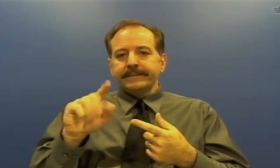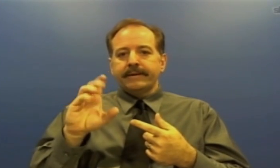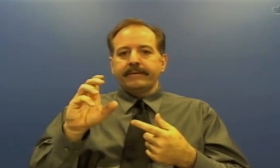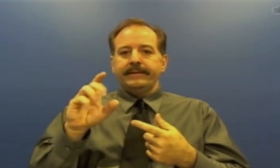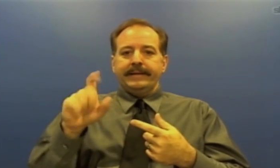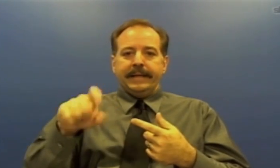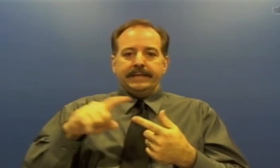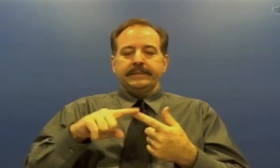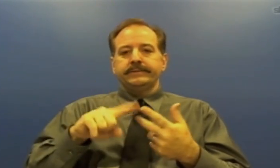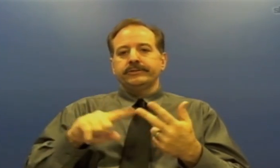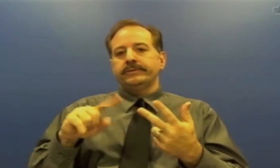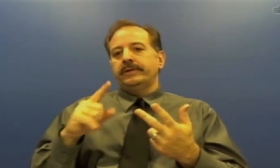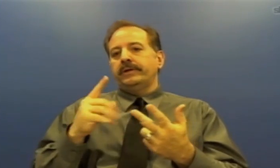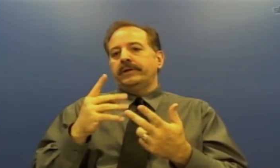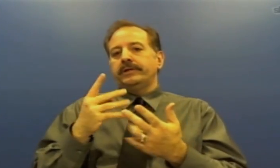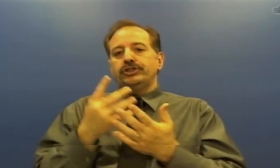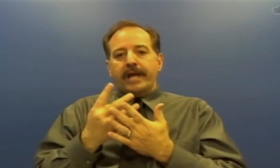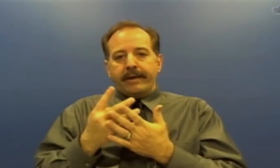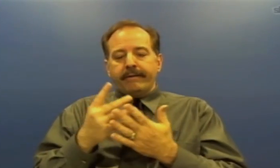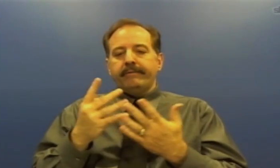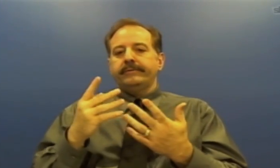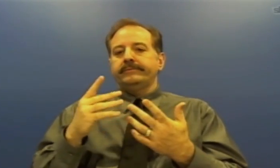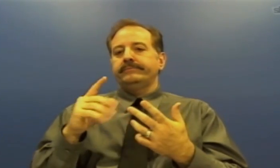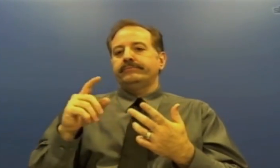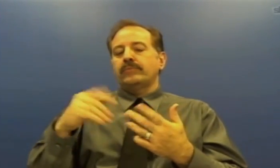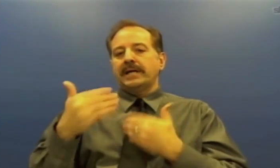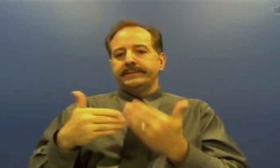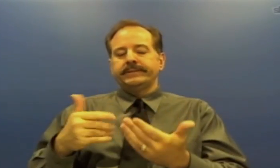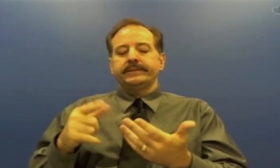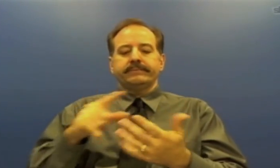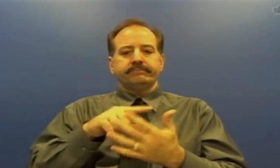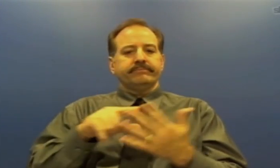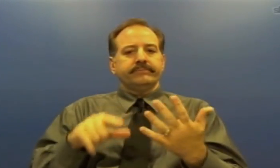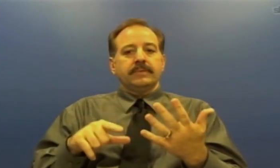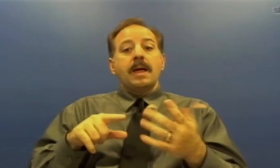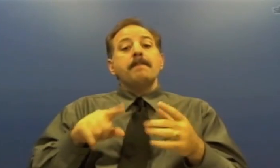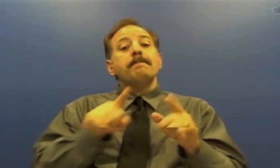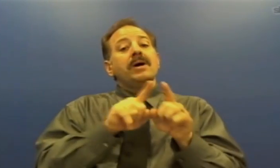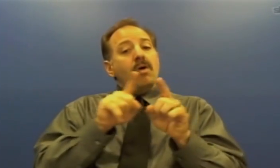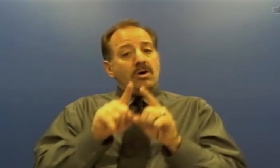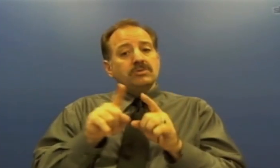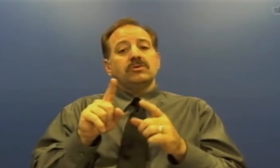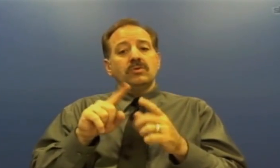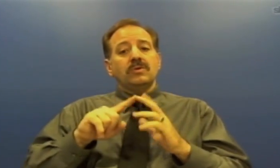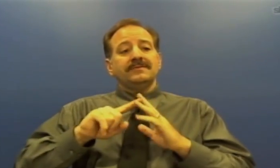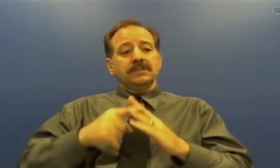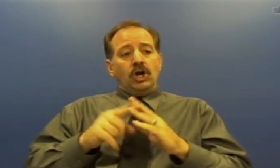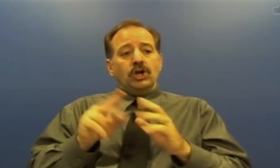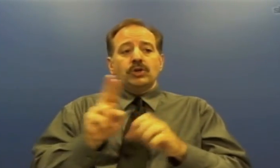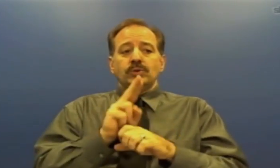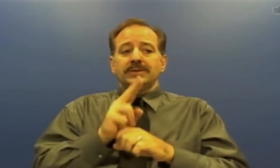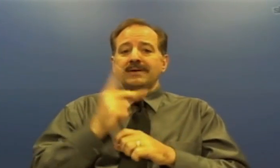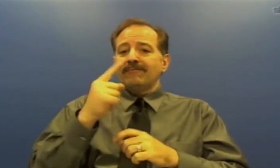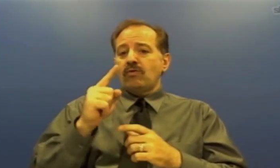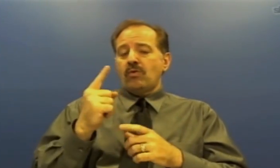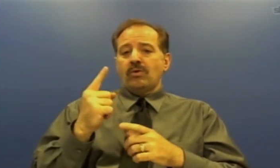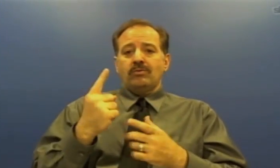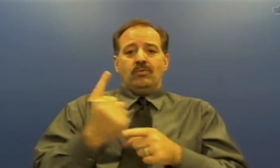for emergency or urgent need kind of interpreting provision, be it in the jail or hospital or whatever it might be. But we've also started